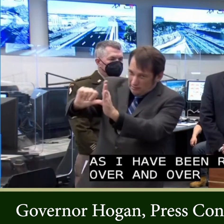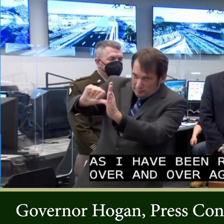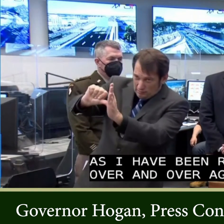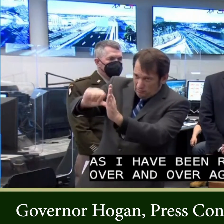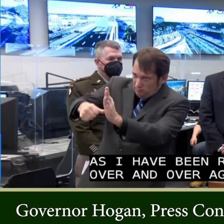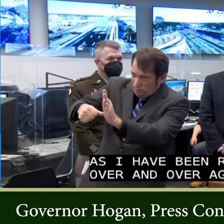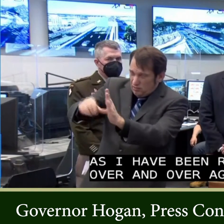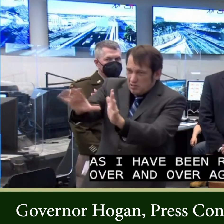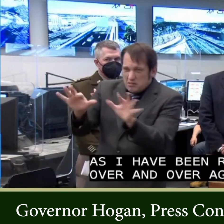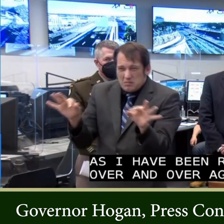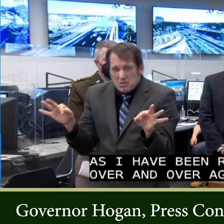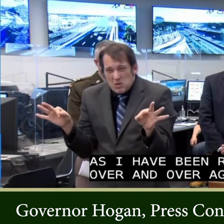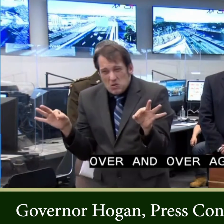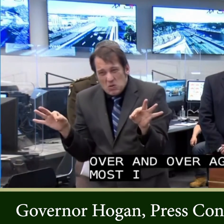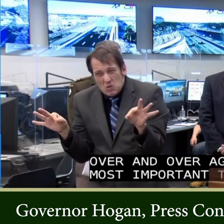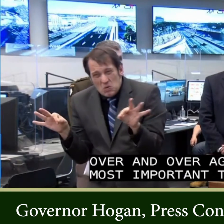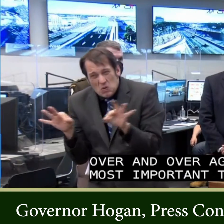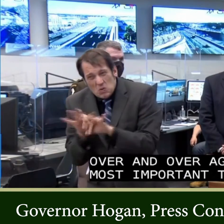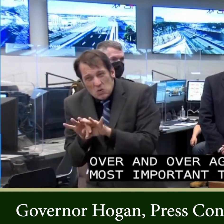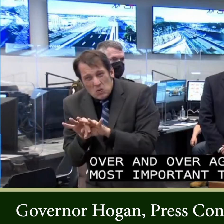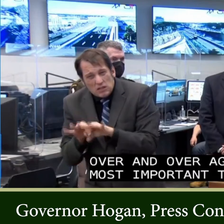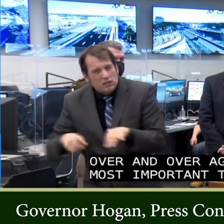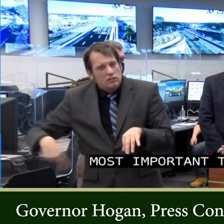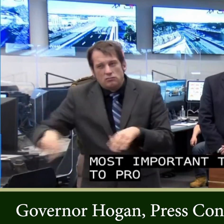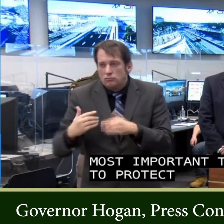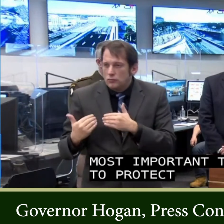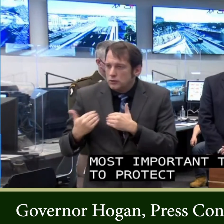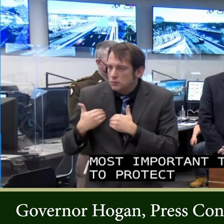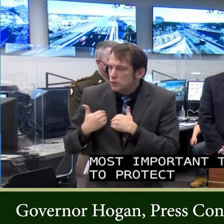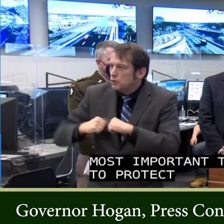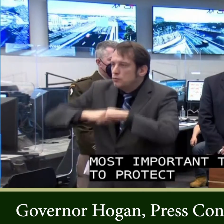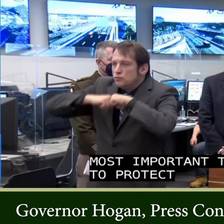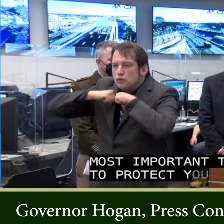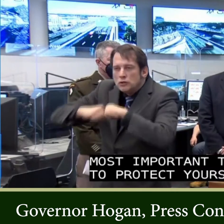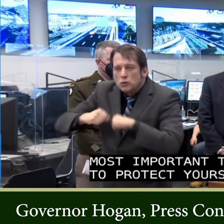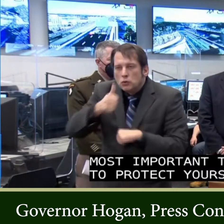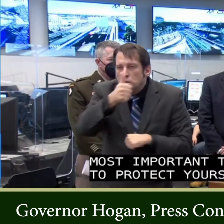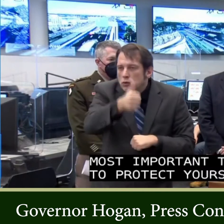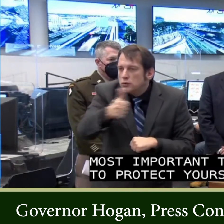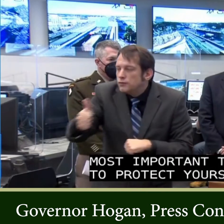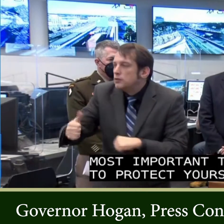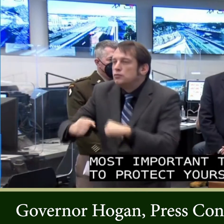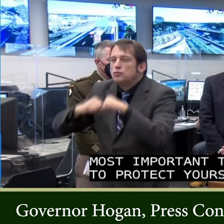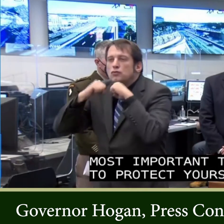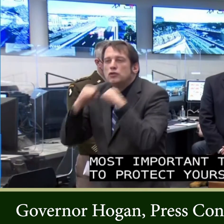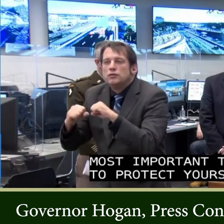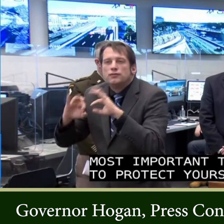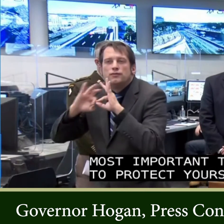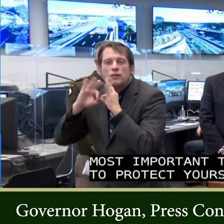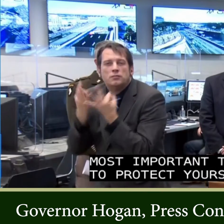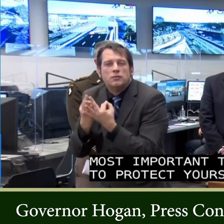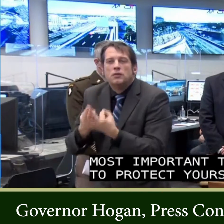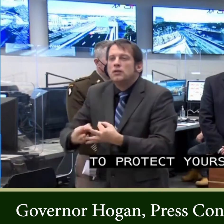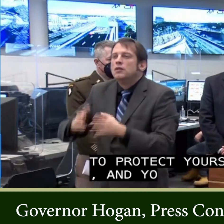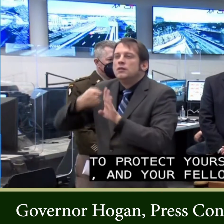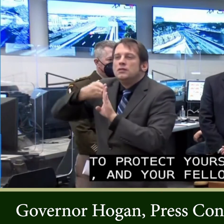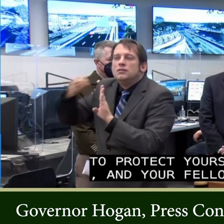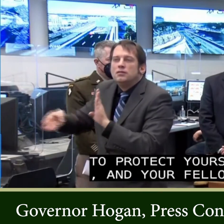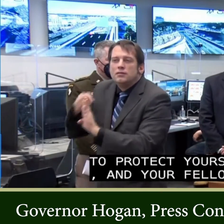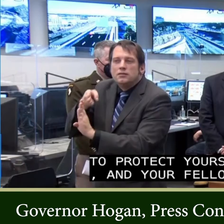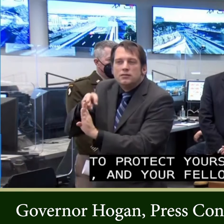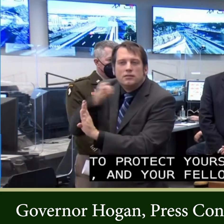to protect yourself, your family, and your fellow Marylanders from this virus and its variants is to get